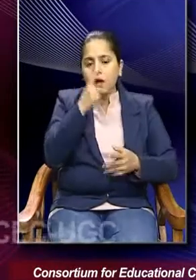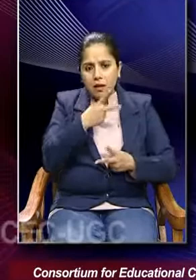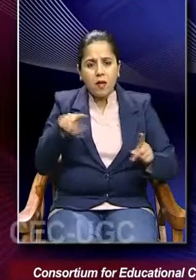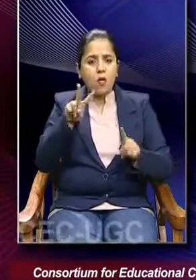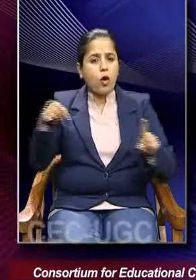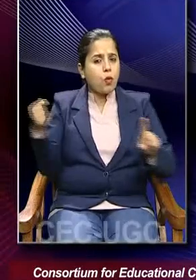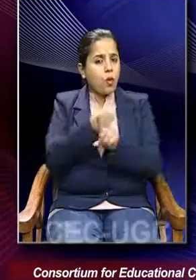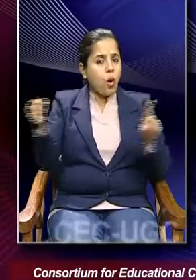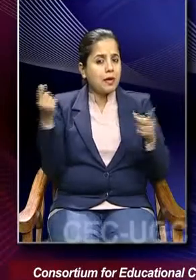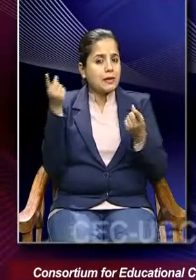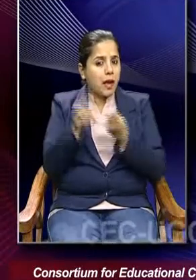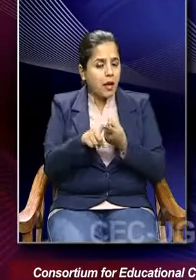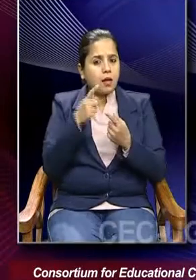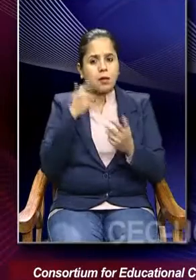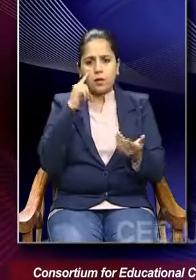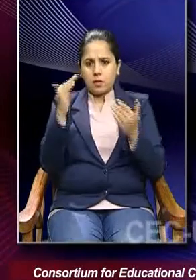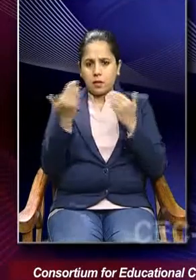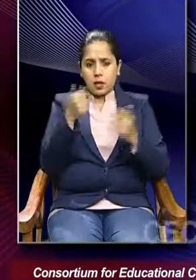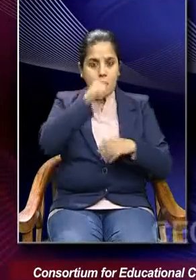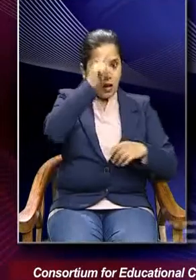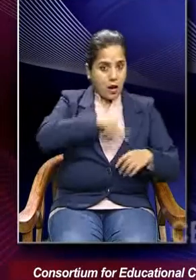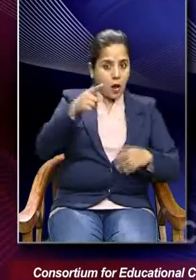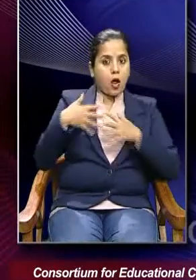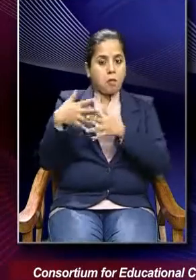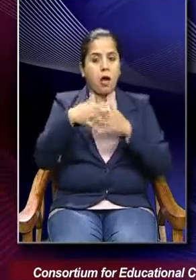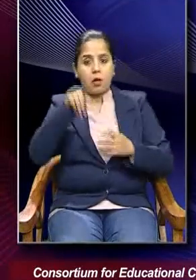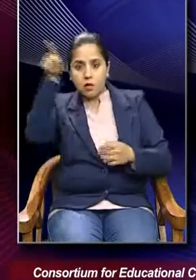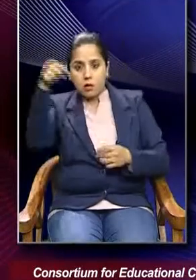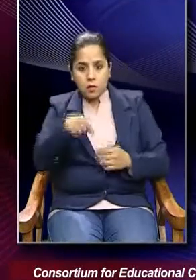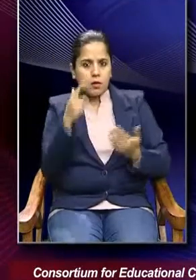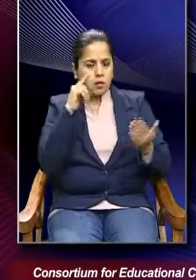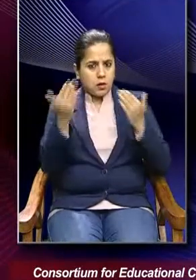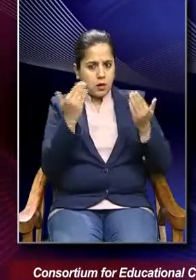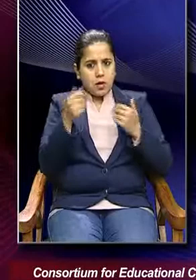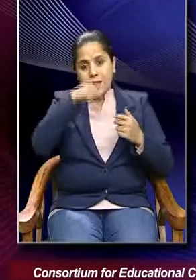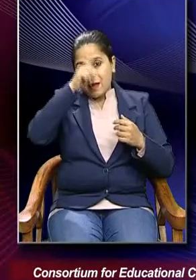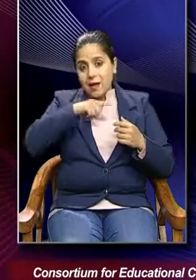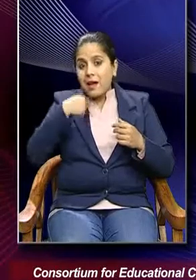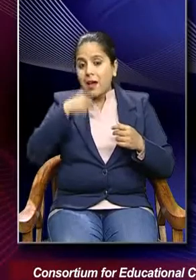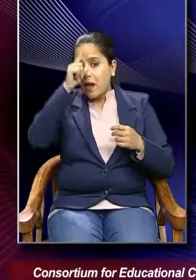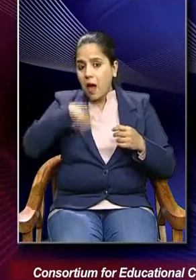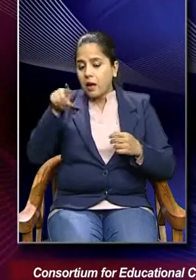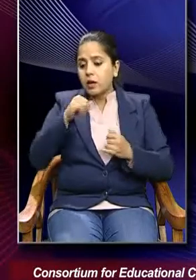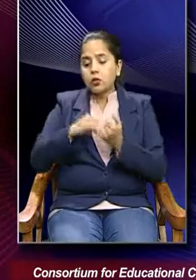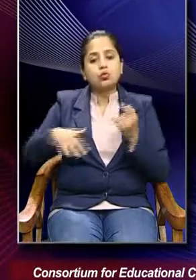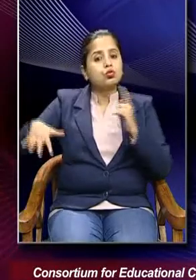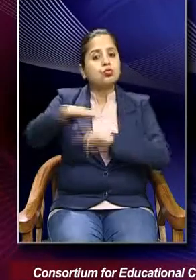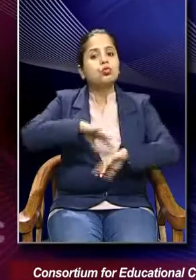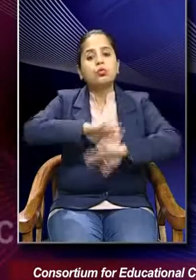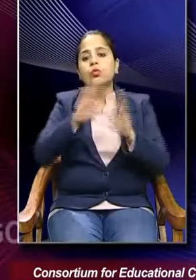do a comparative study say between India and America. So, the whole of Indian society would be